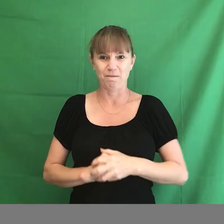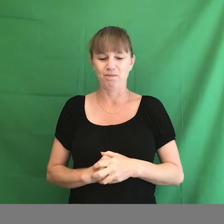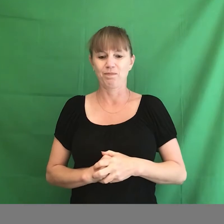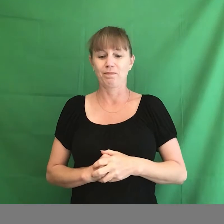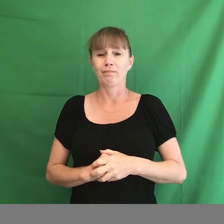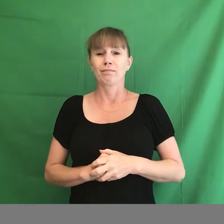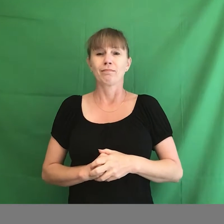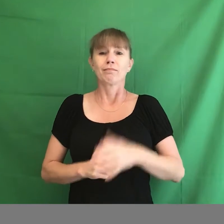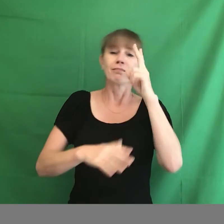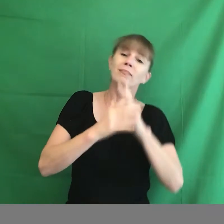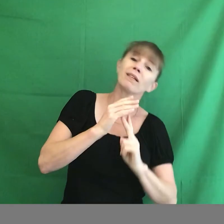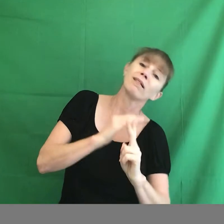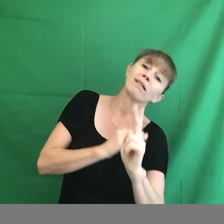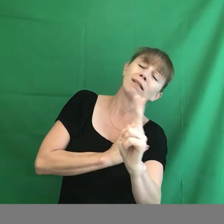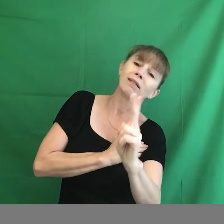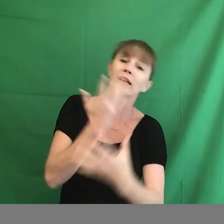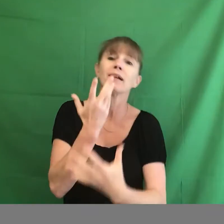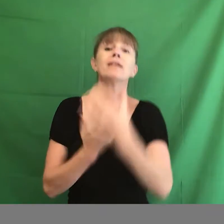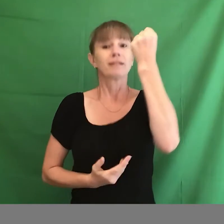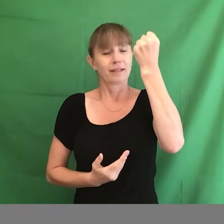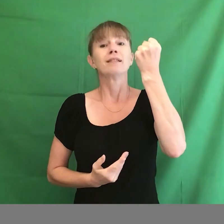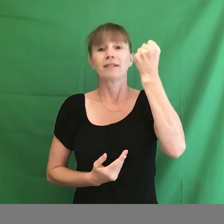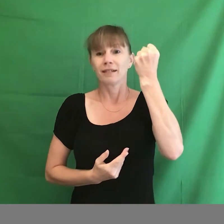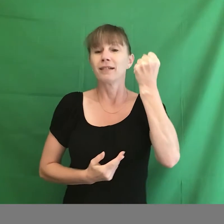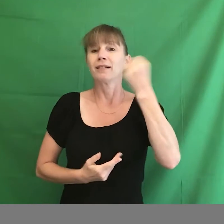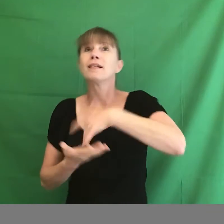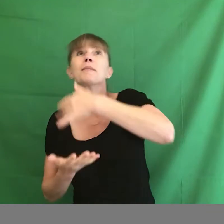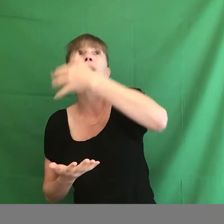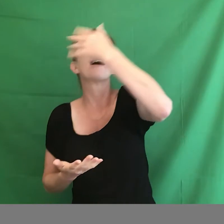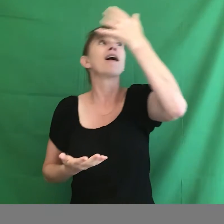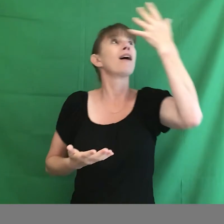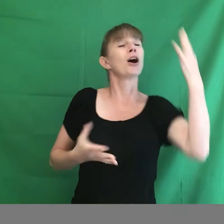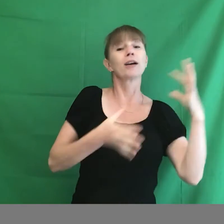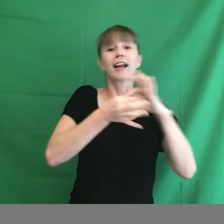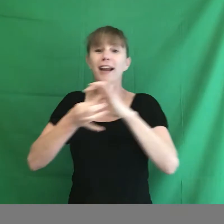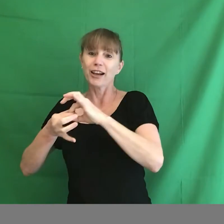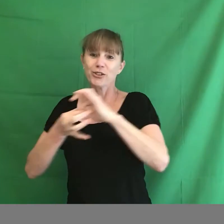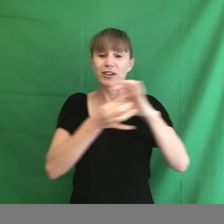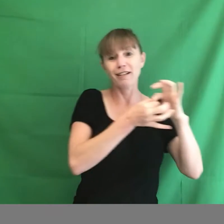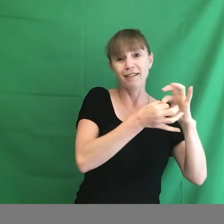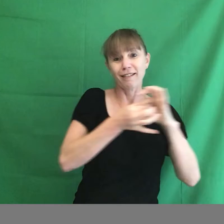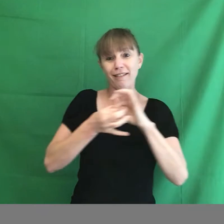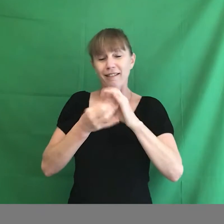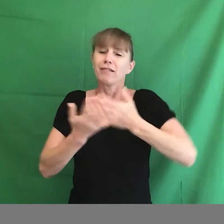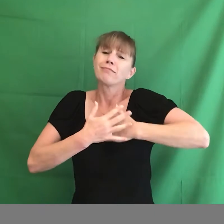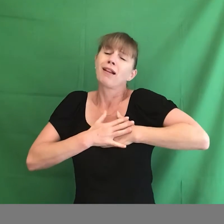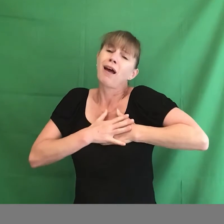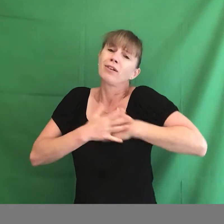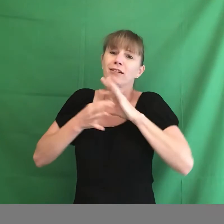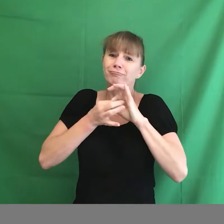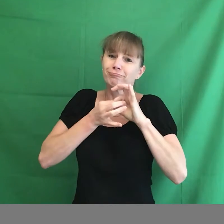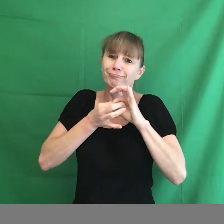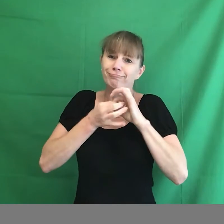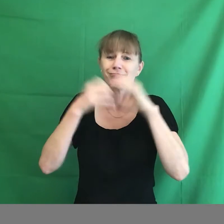ready? Someday we'll find it, the rainbow connection,